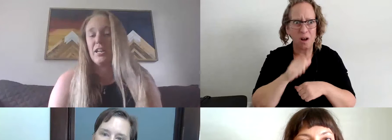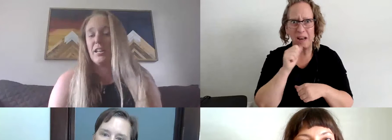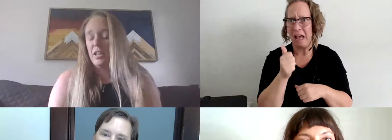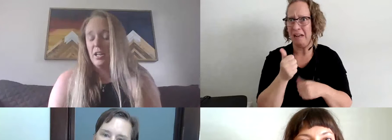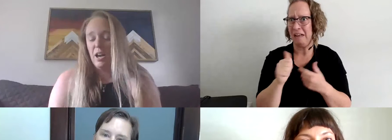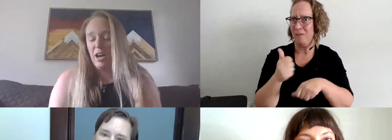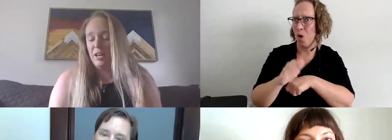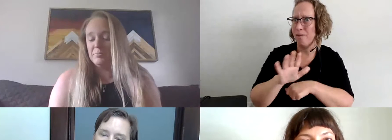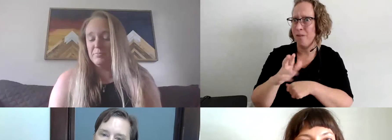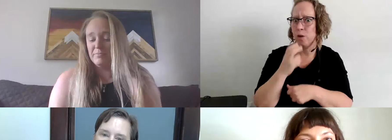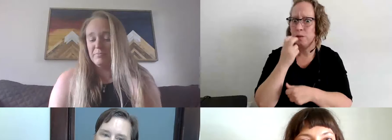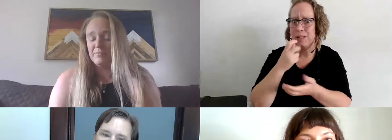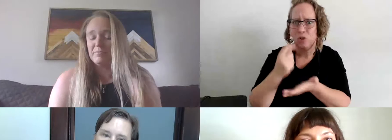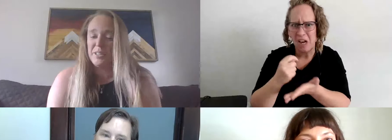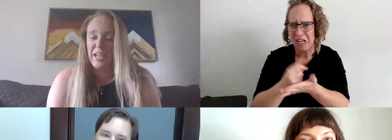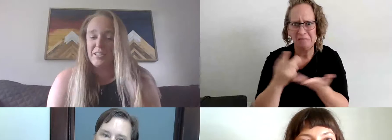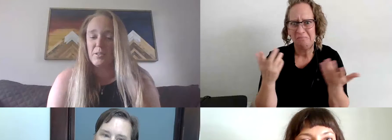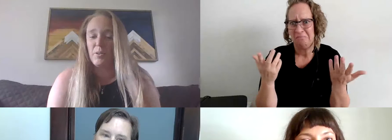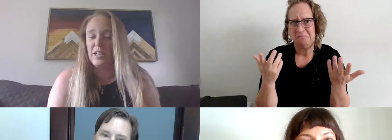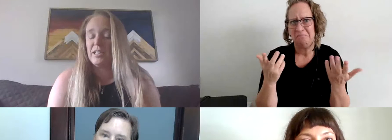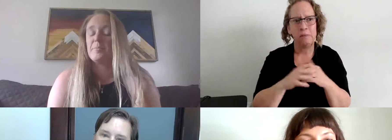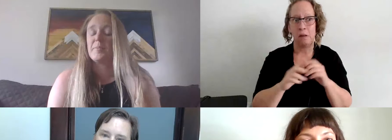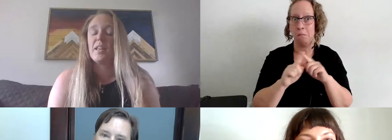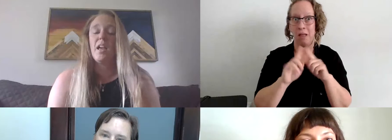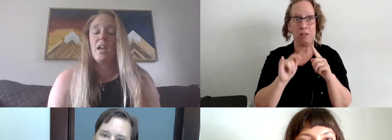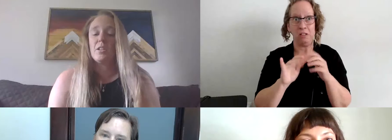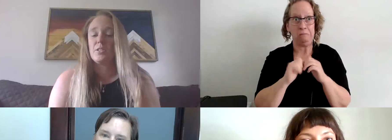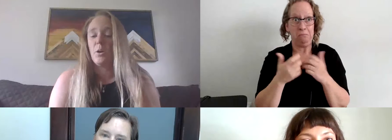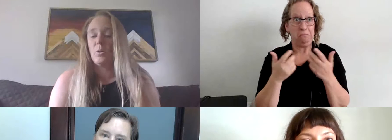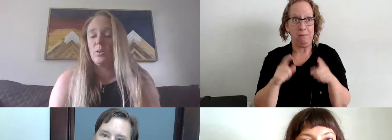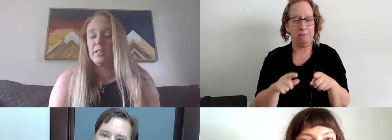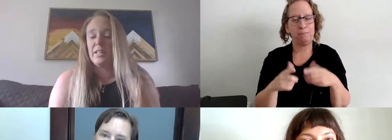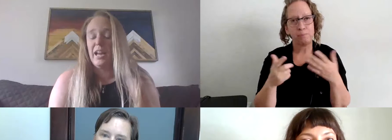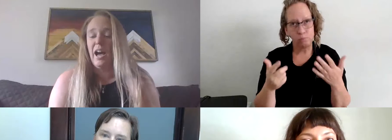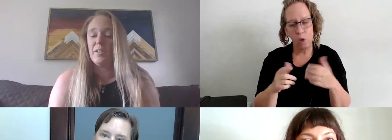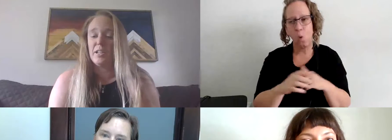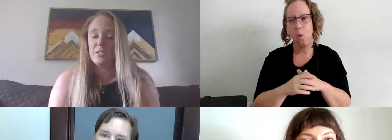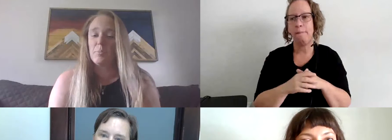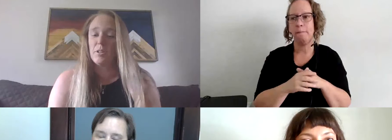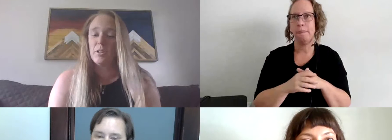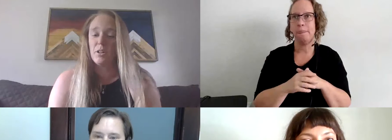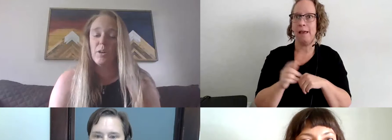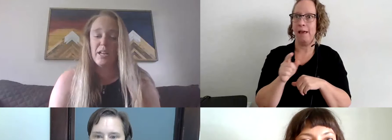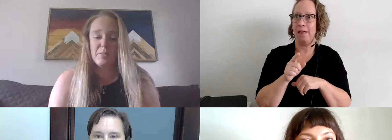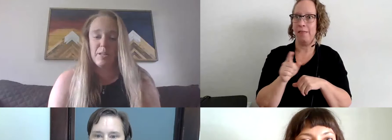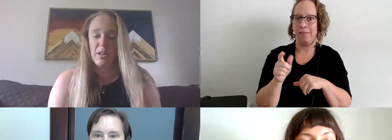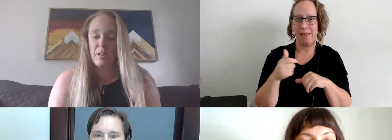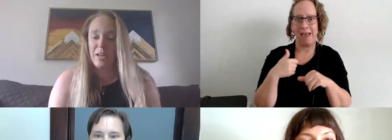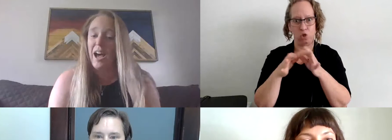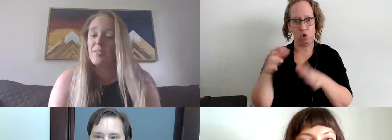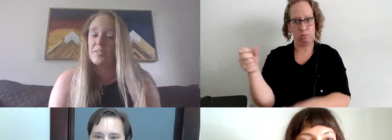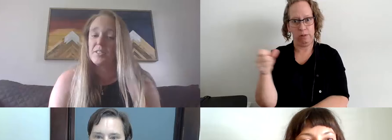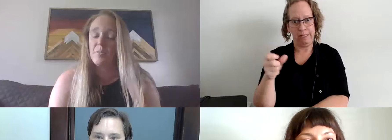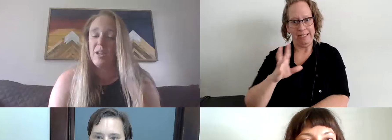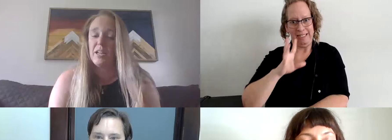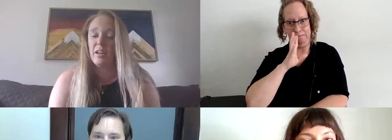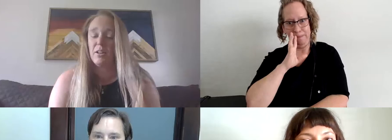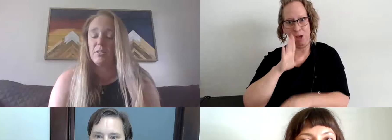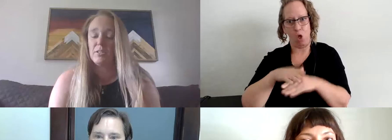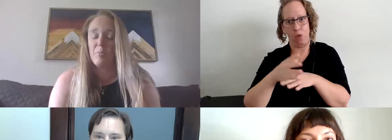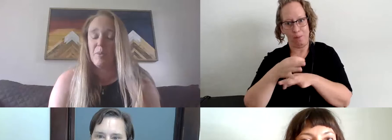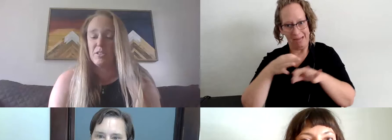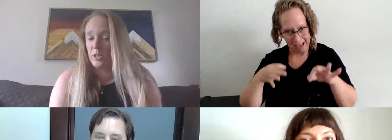of their training. But that's the way it is. So they have an interpreter who can speak on their behalf